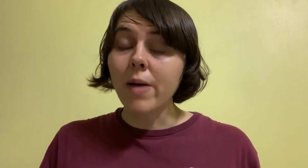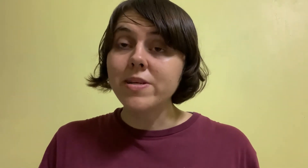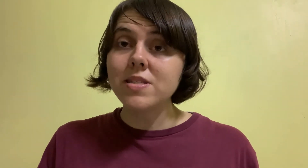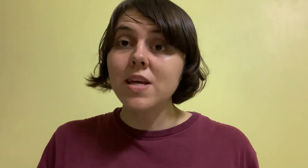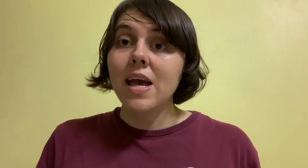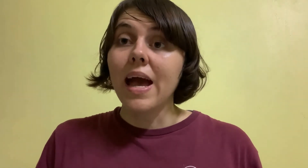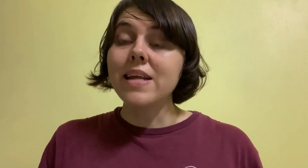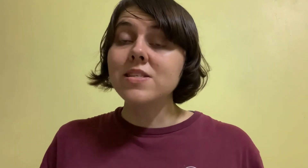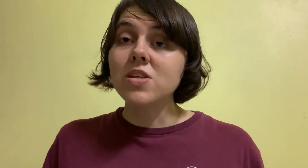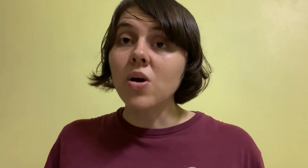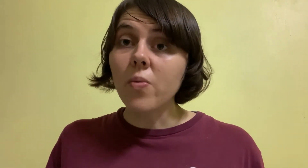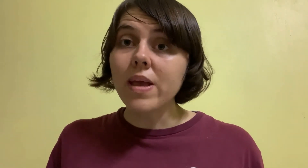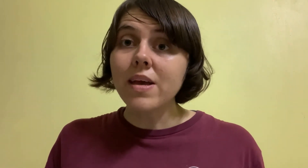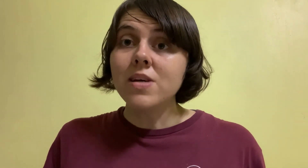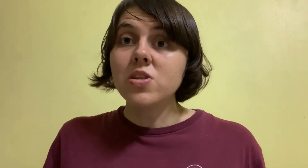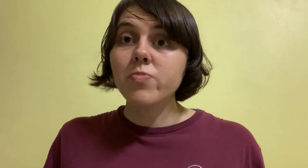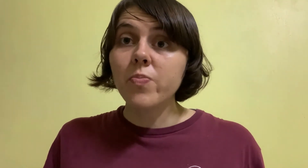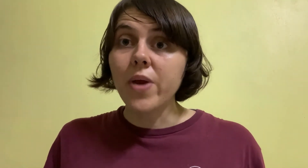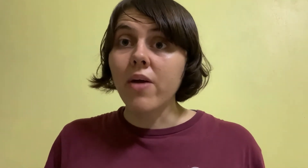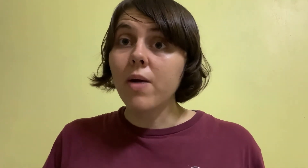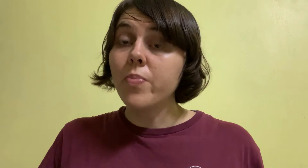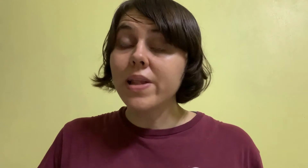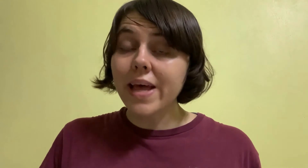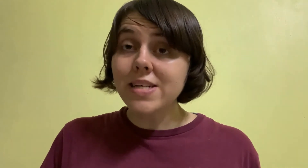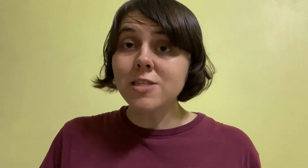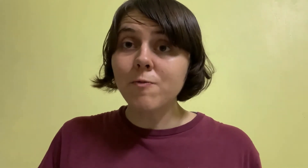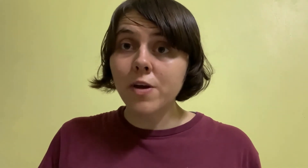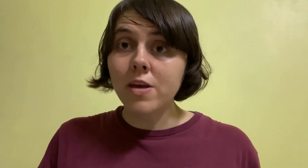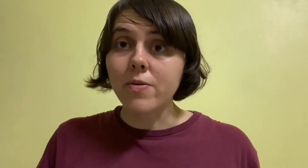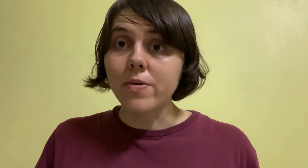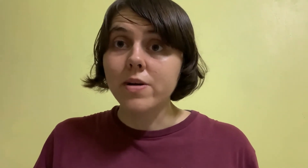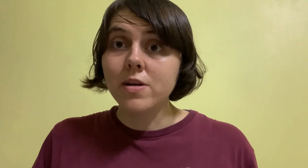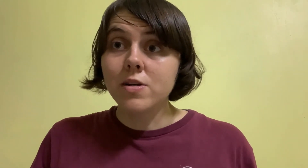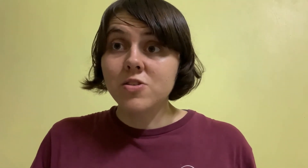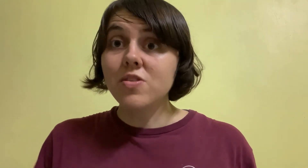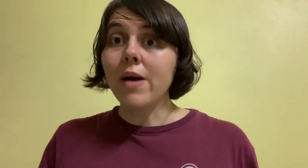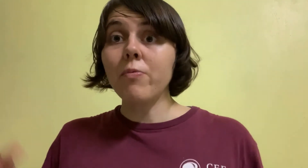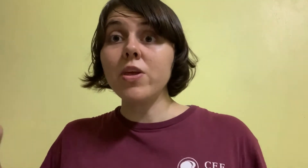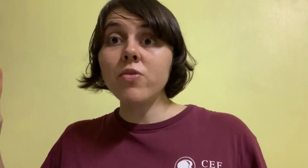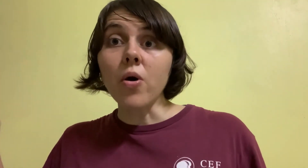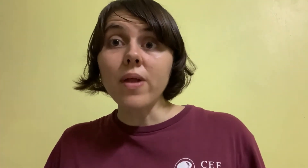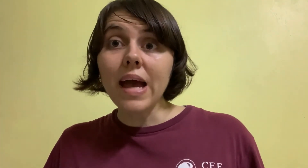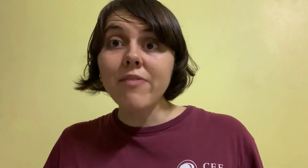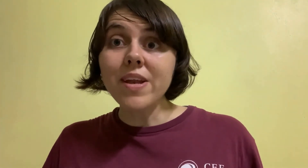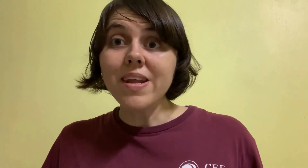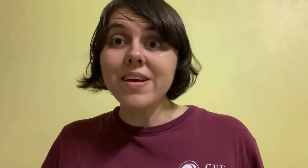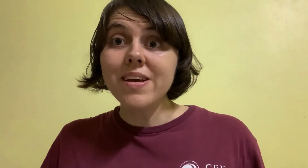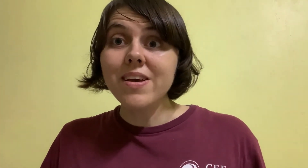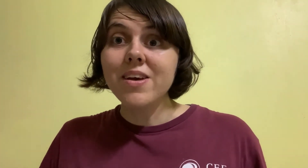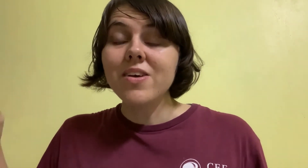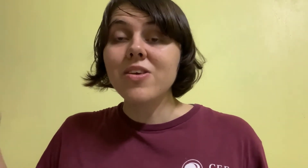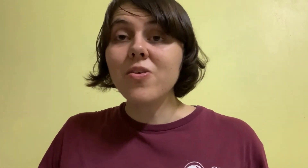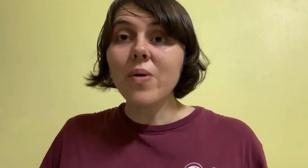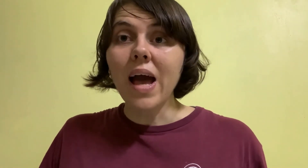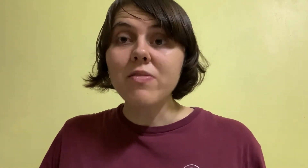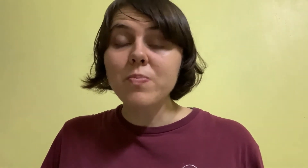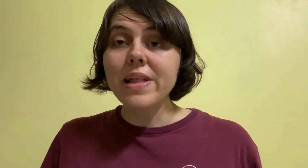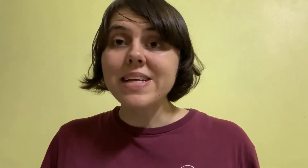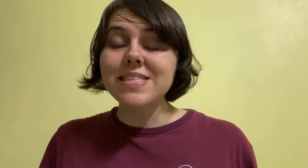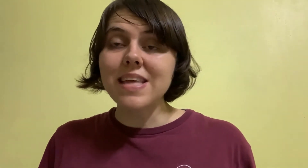promised and he's going to prepare a place for you so that when you go to heaven, you will have a place there